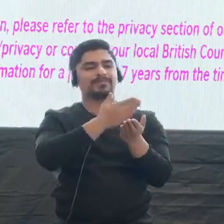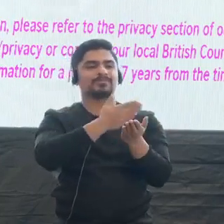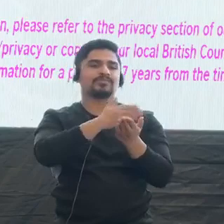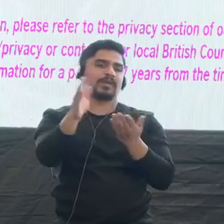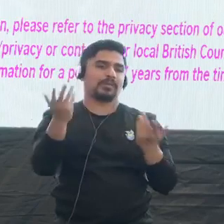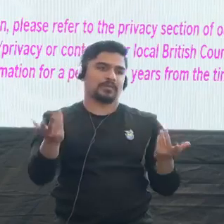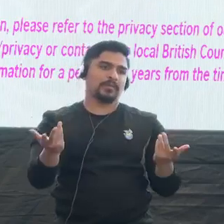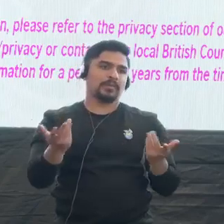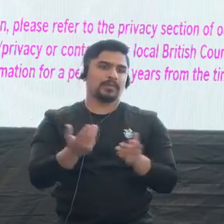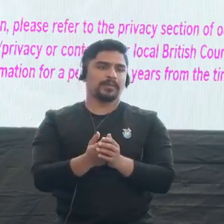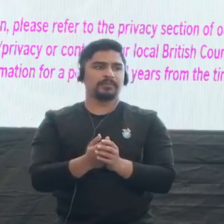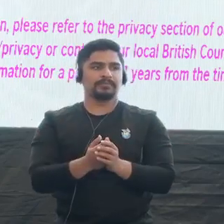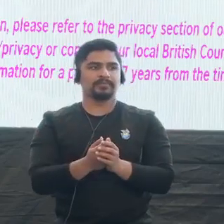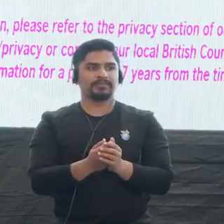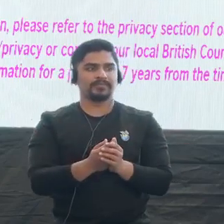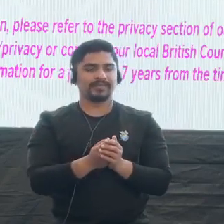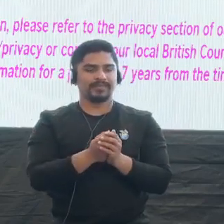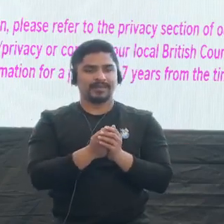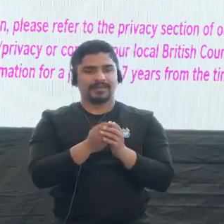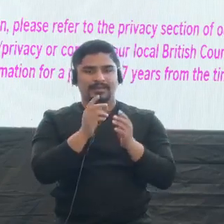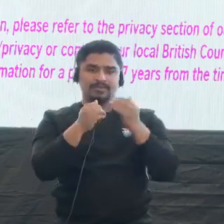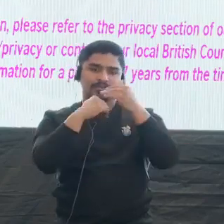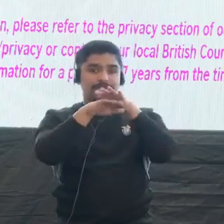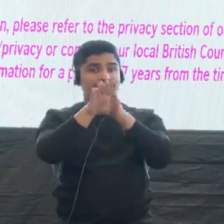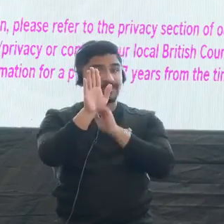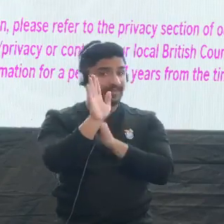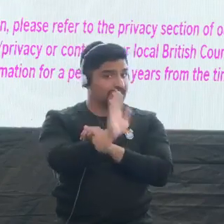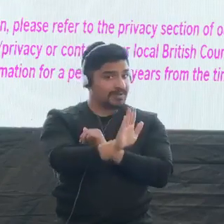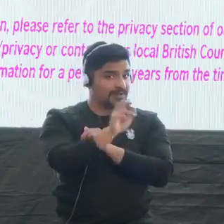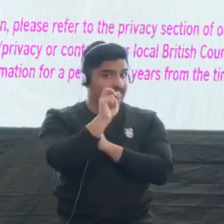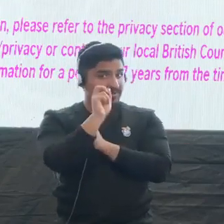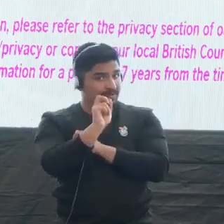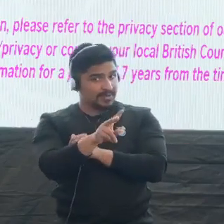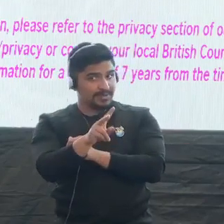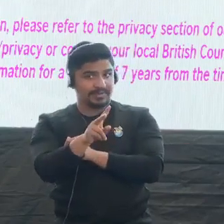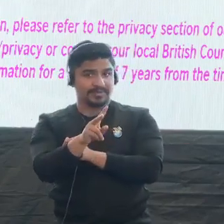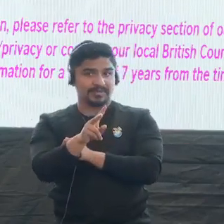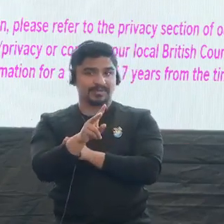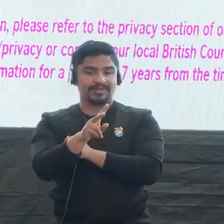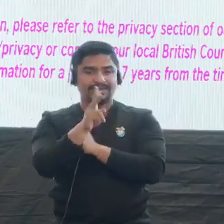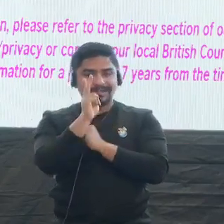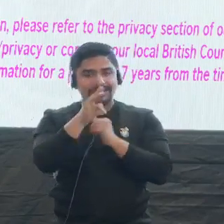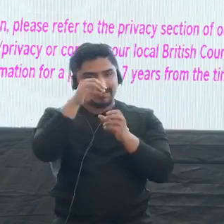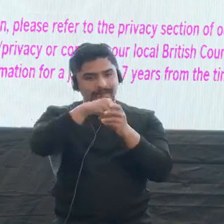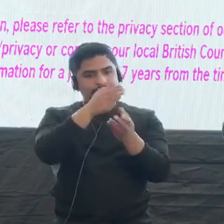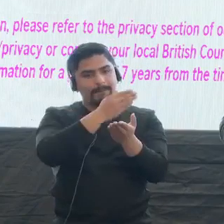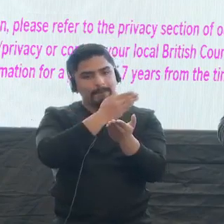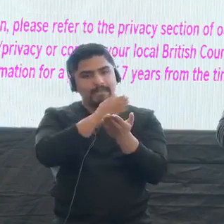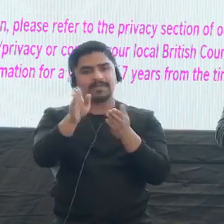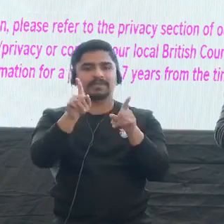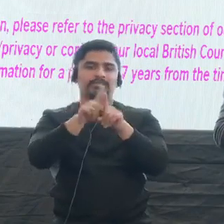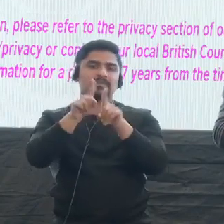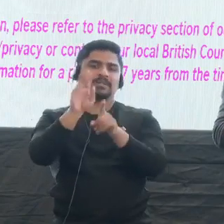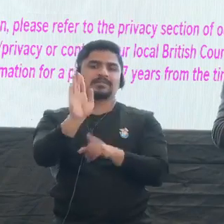So, inclusion is there, but exclusion is also there.